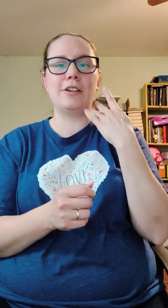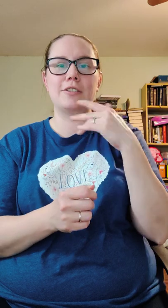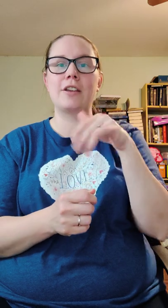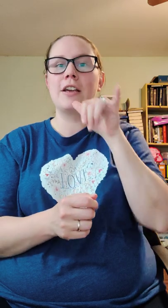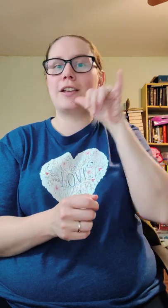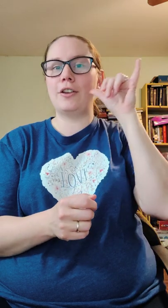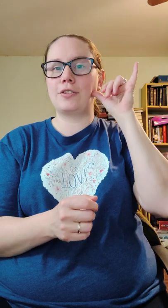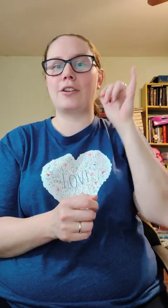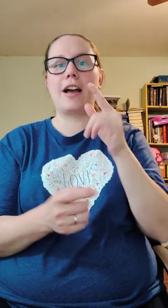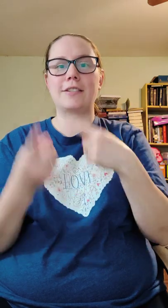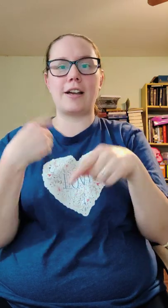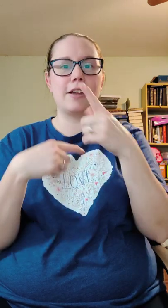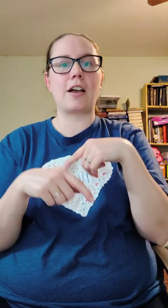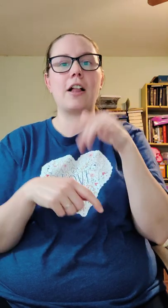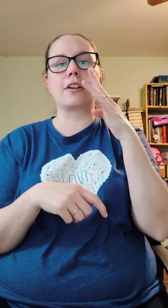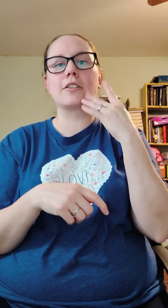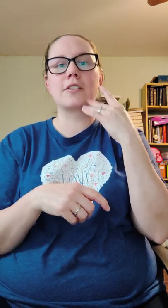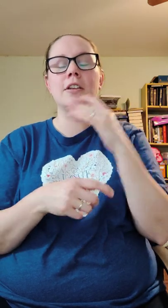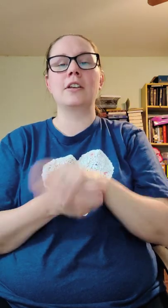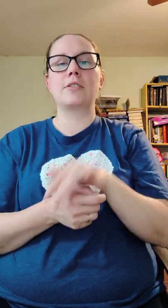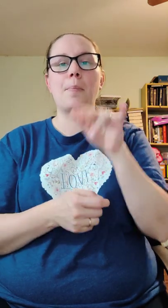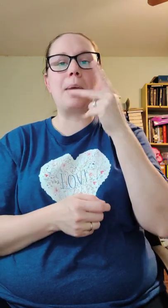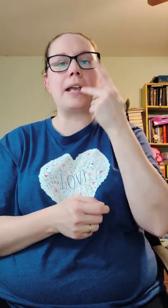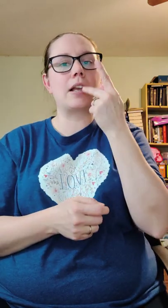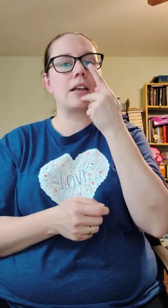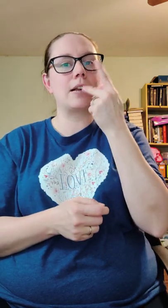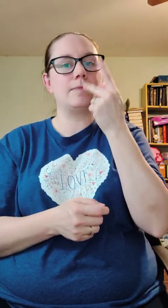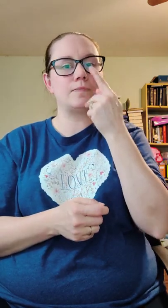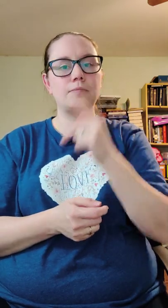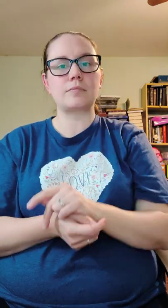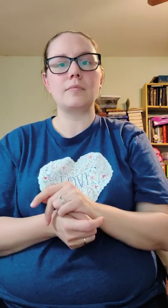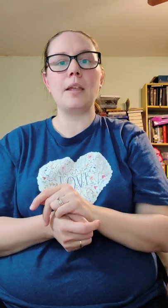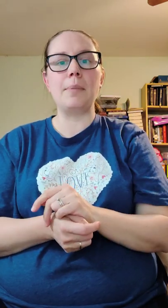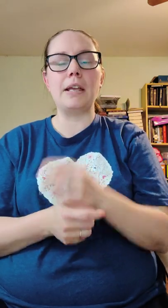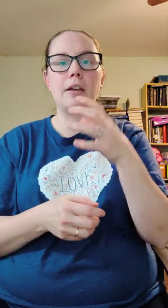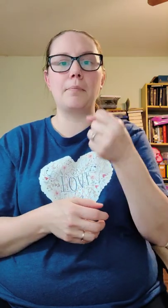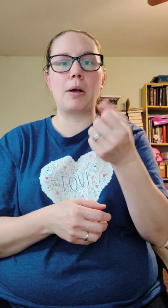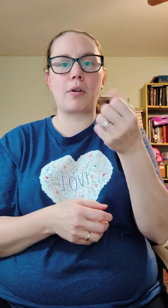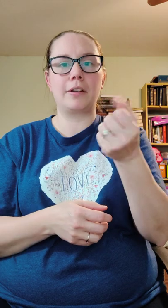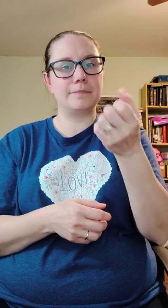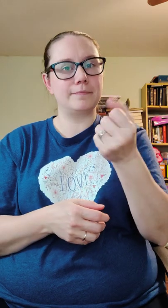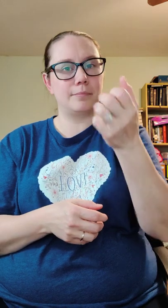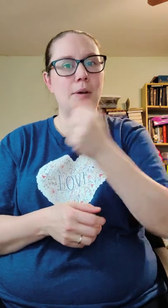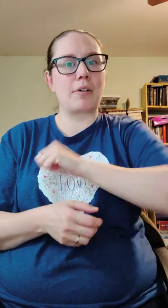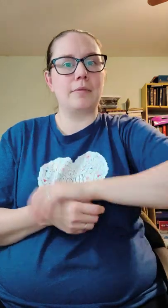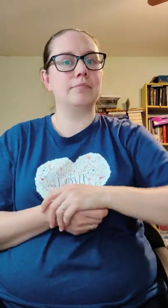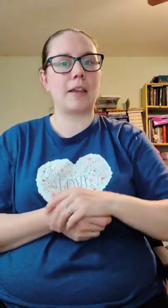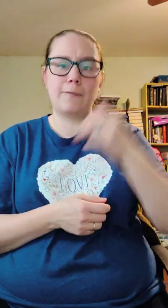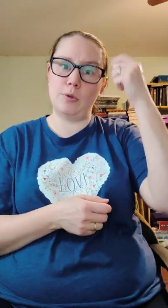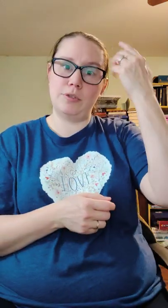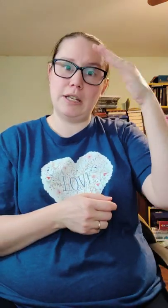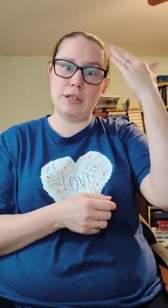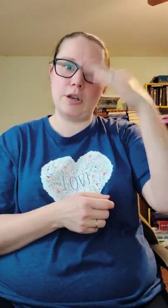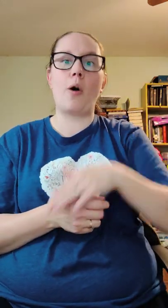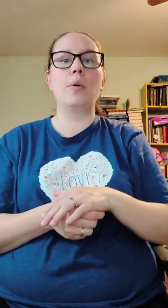colors yesterday. I signed colors. So, pink. Pink milk. Milk. If you didn't know,